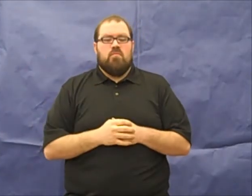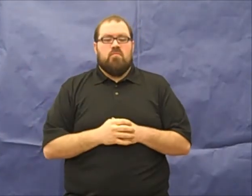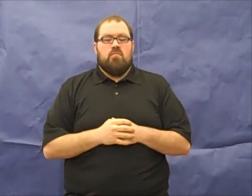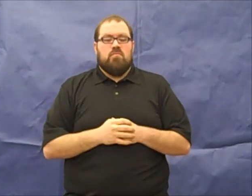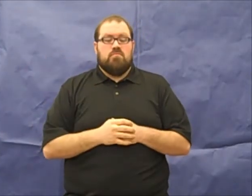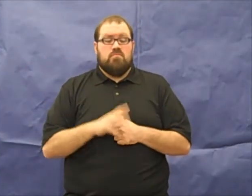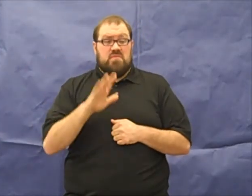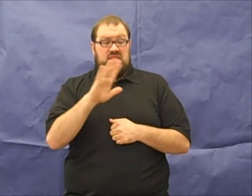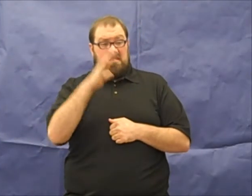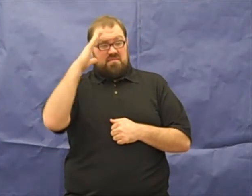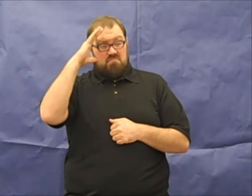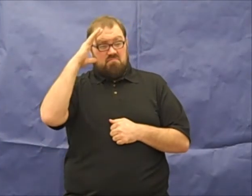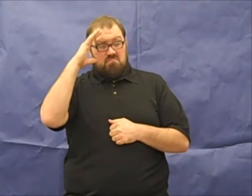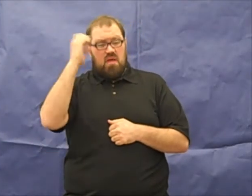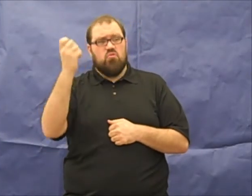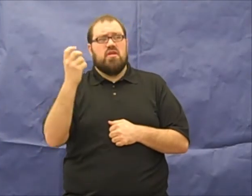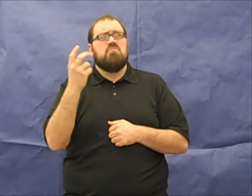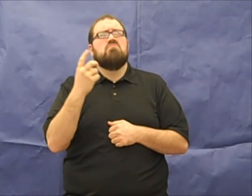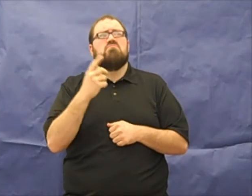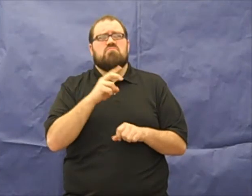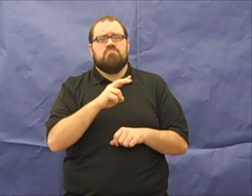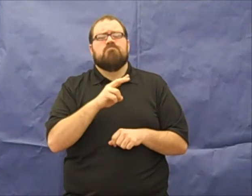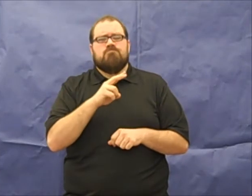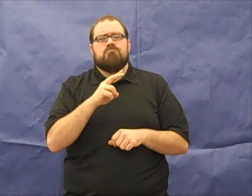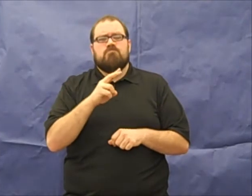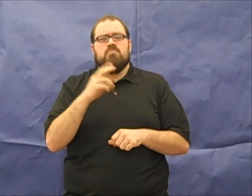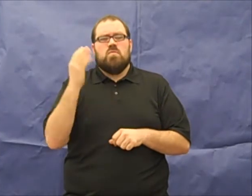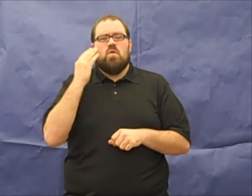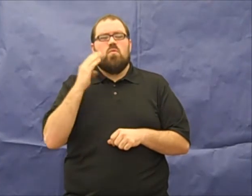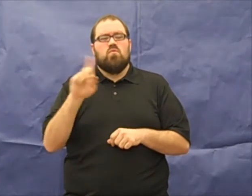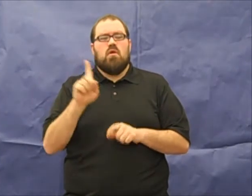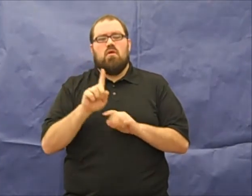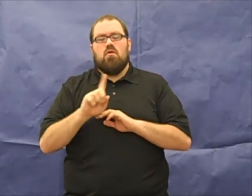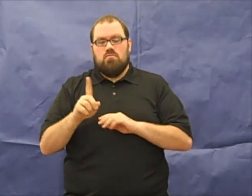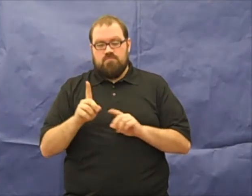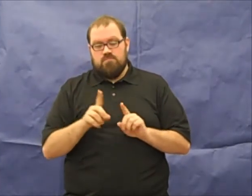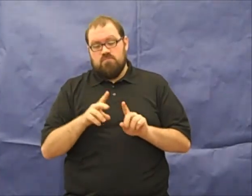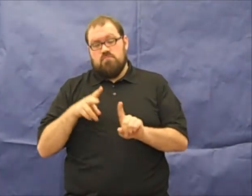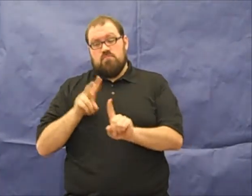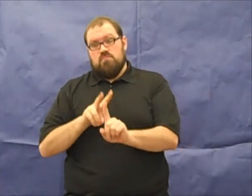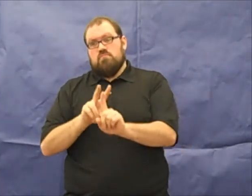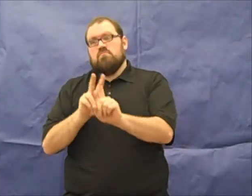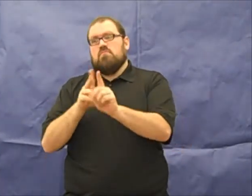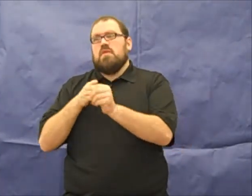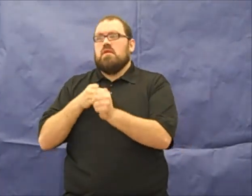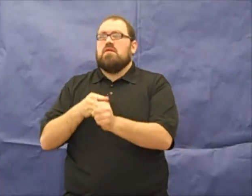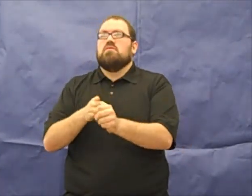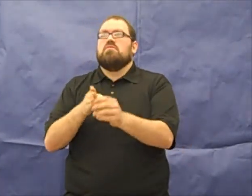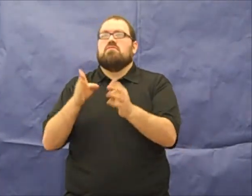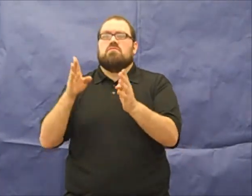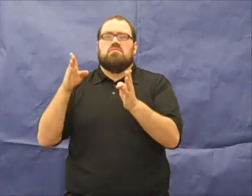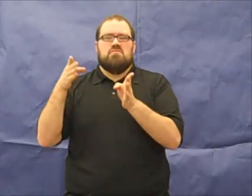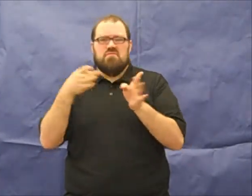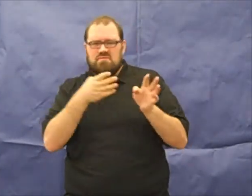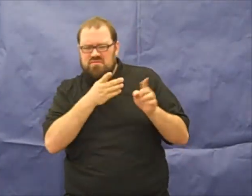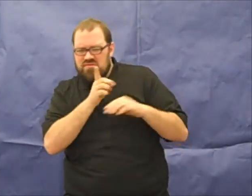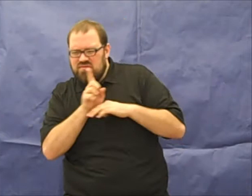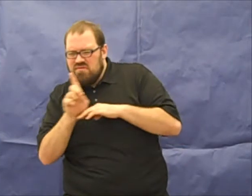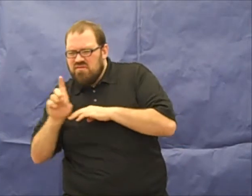memory, or reliable instincts, because he leads us up through a maze of twisting staircases